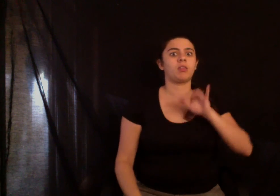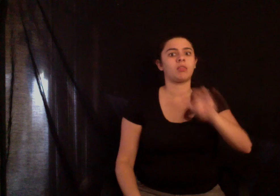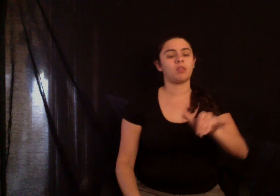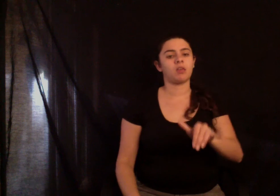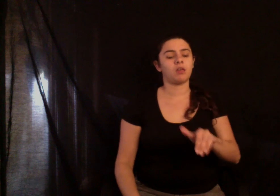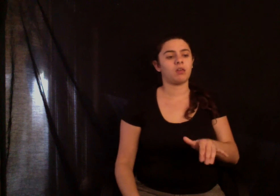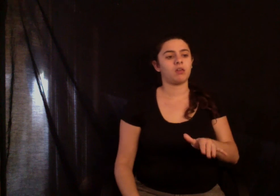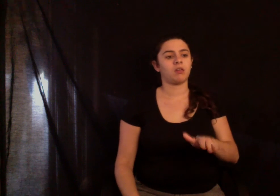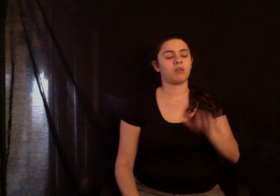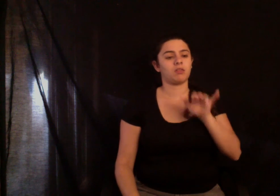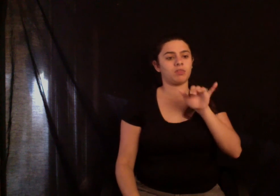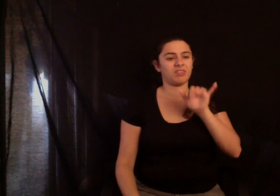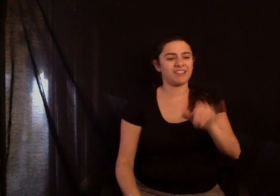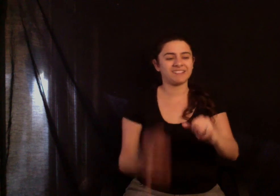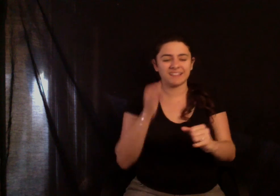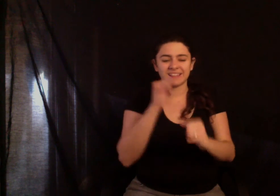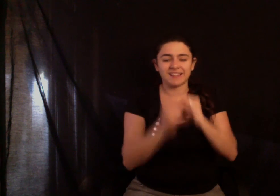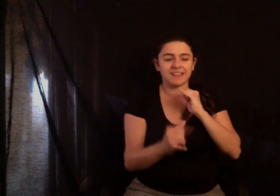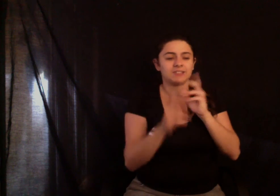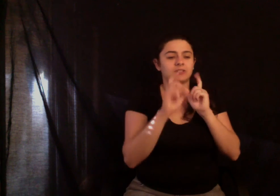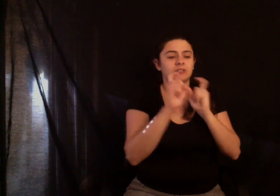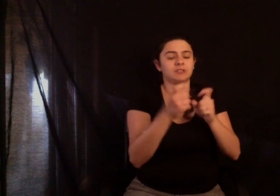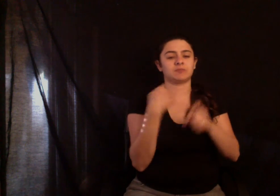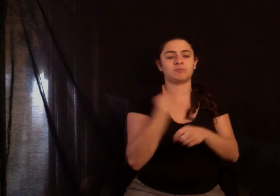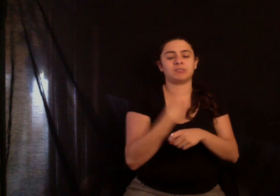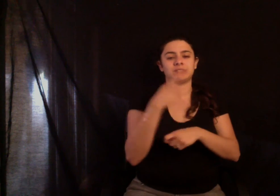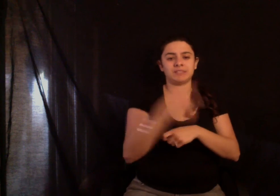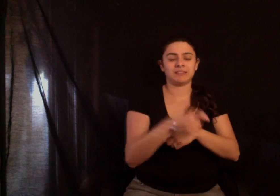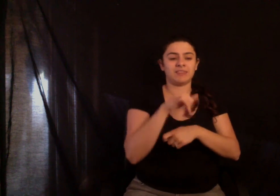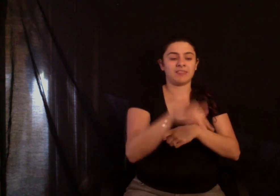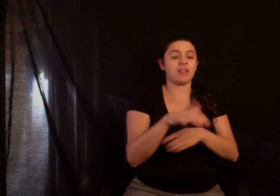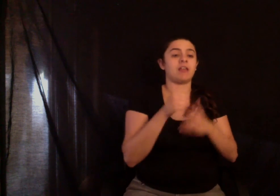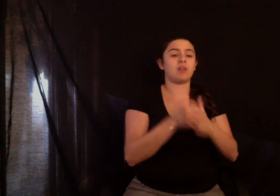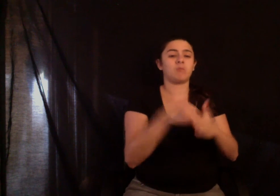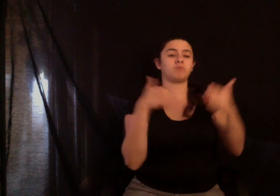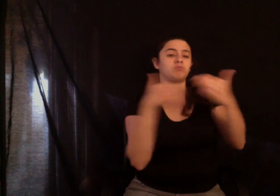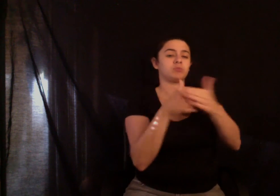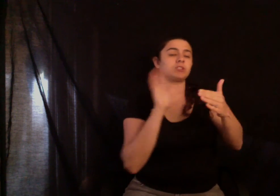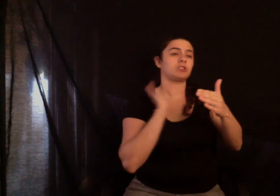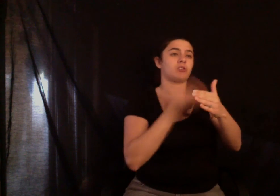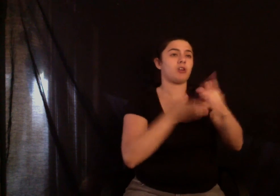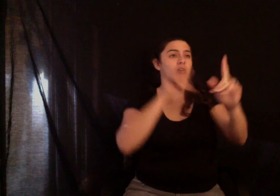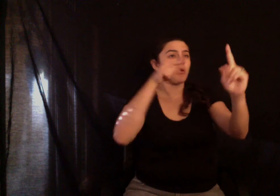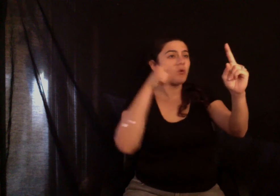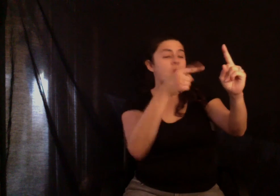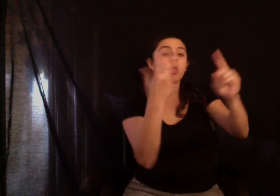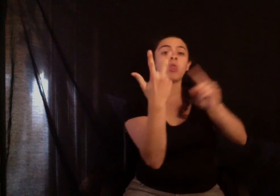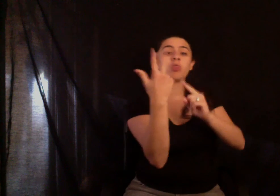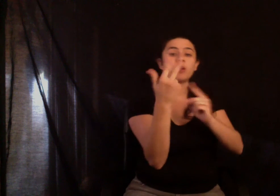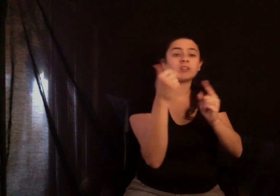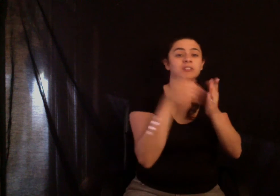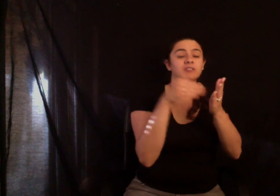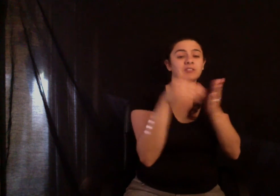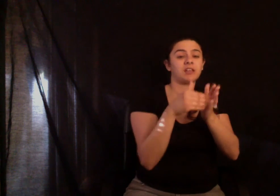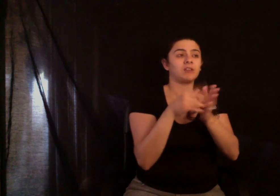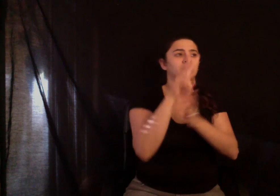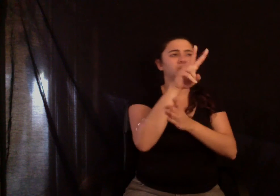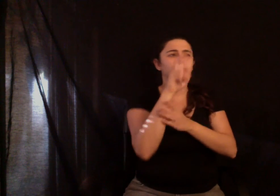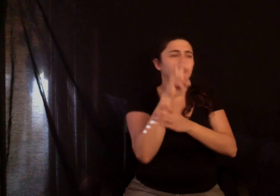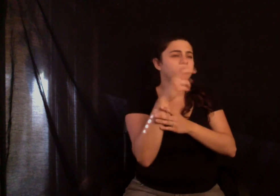that was the last donation that we needed, and that met our goal of 13,200 something bucks. What's